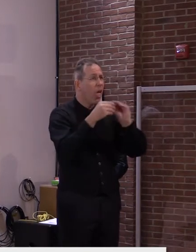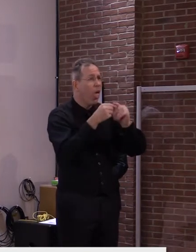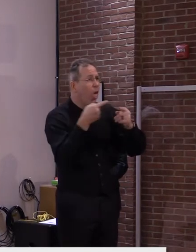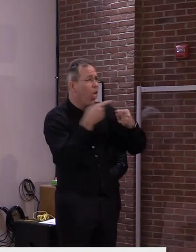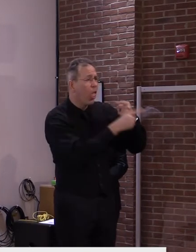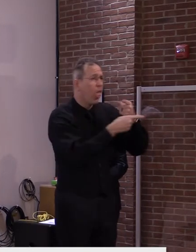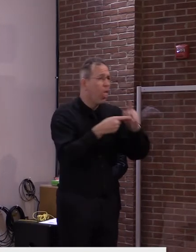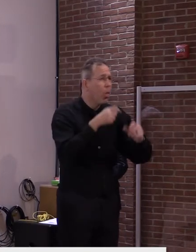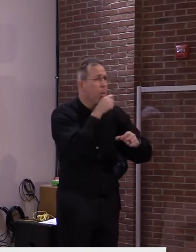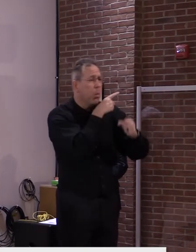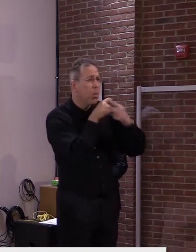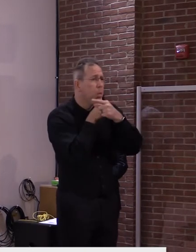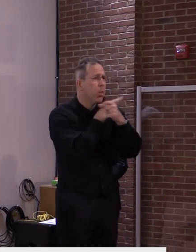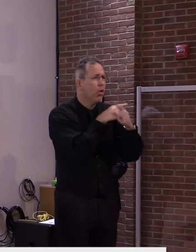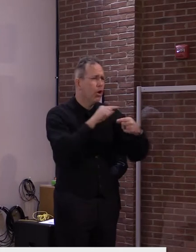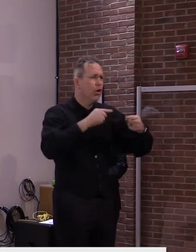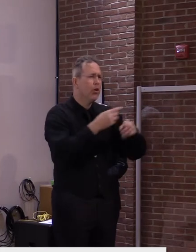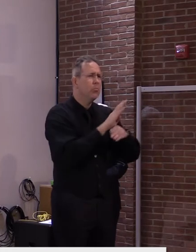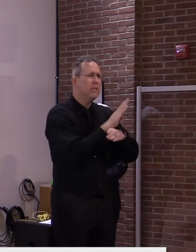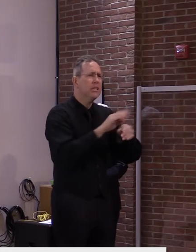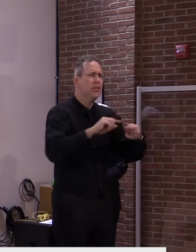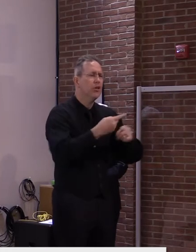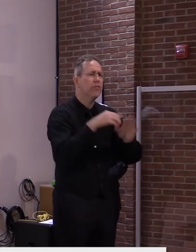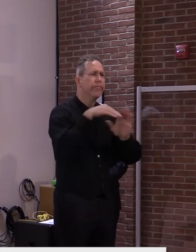this knowledge can give somebody.